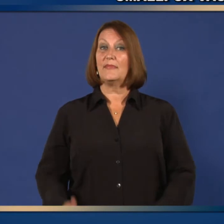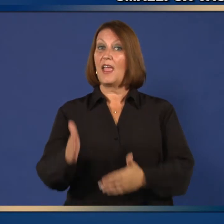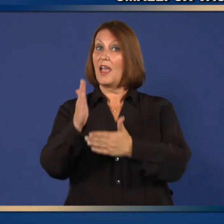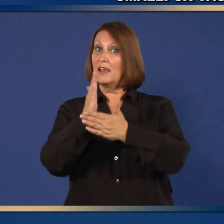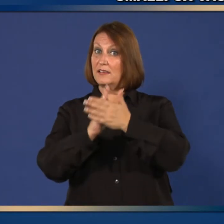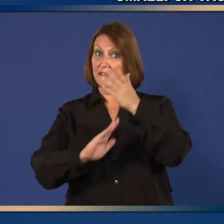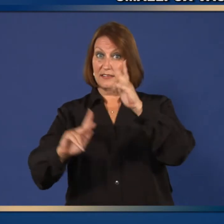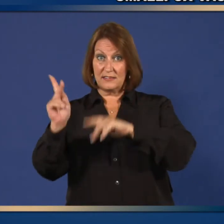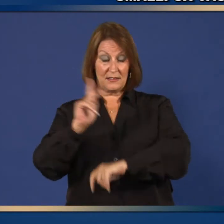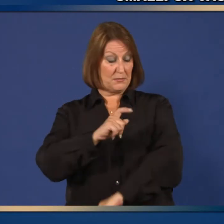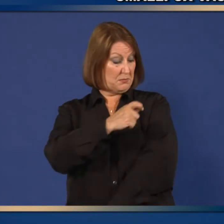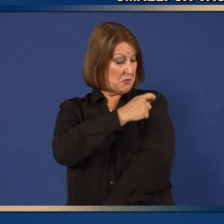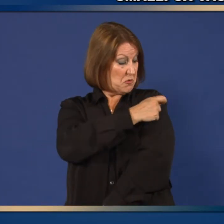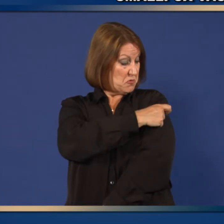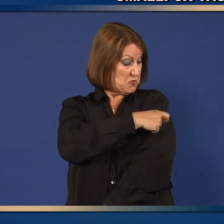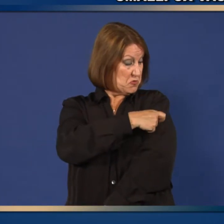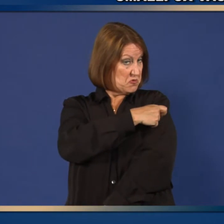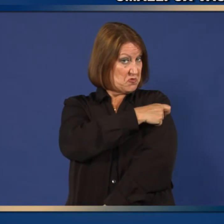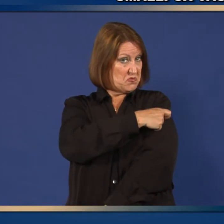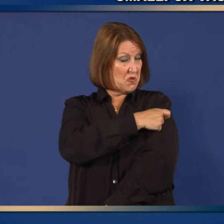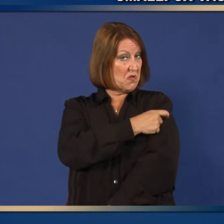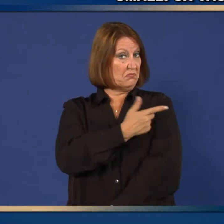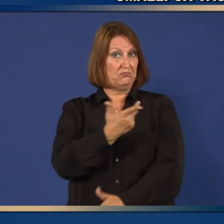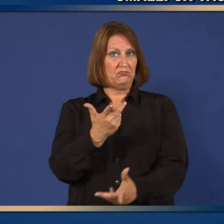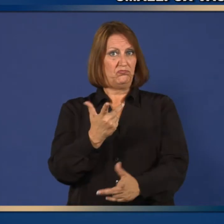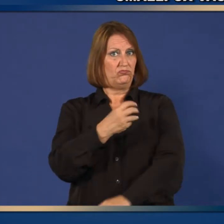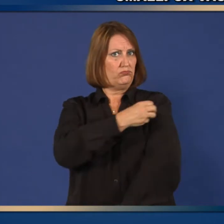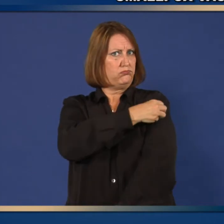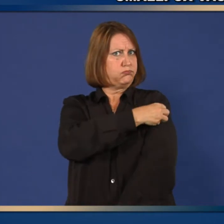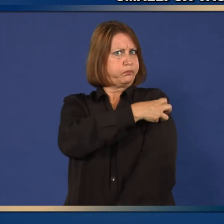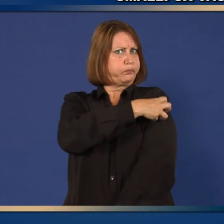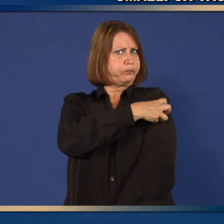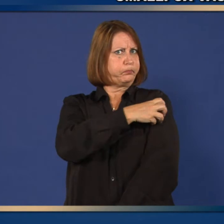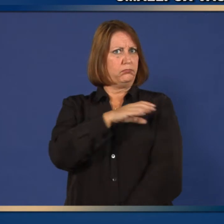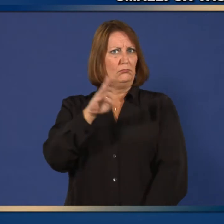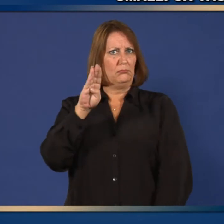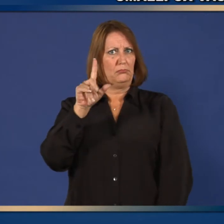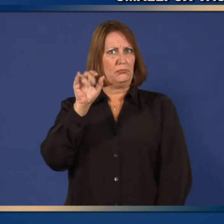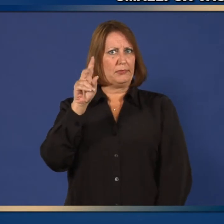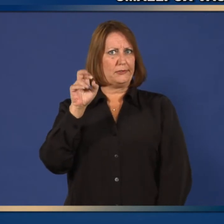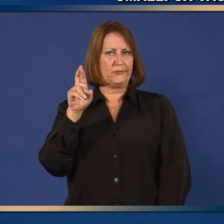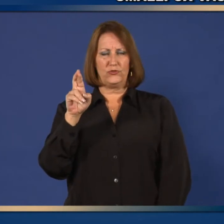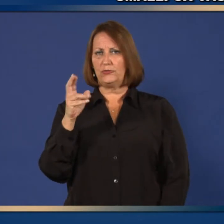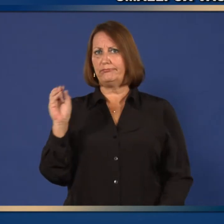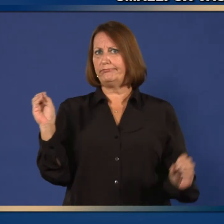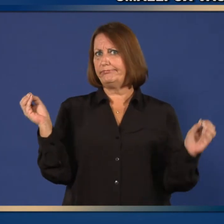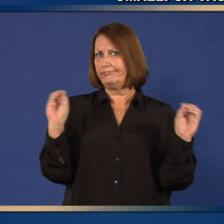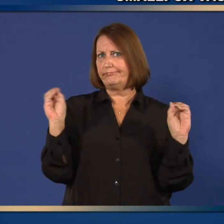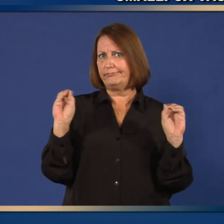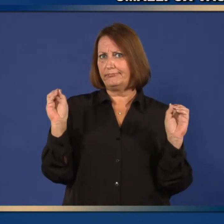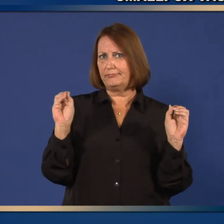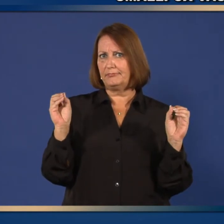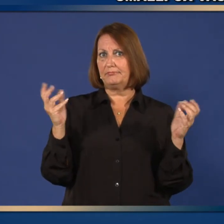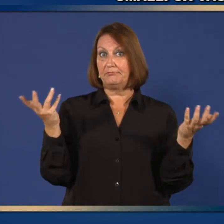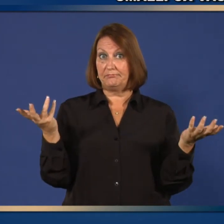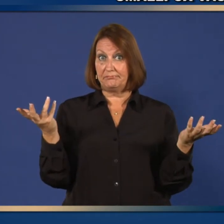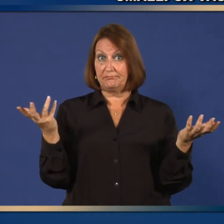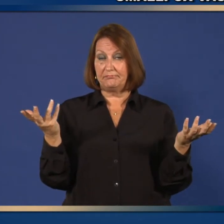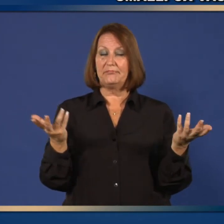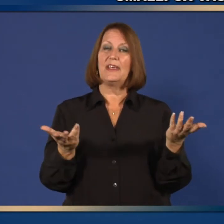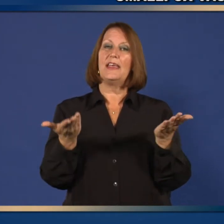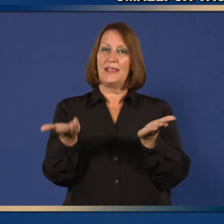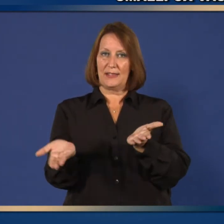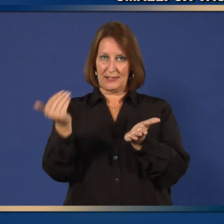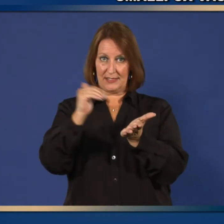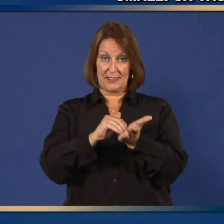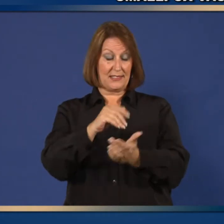You may not get a blister if the vaccine did not work properly, or if you are already immune